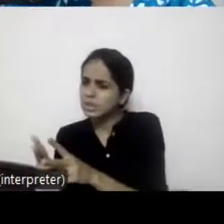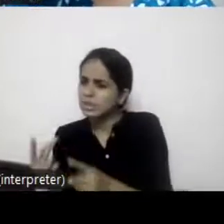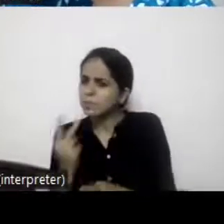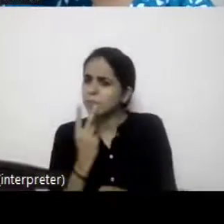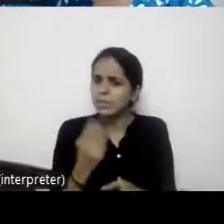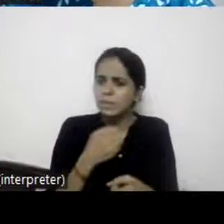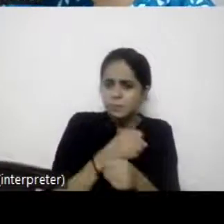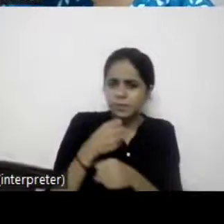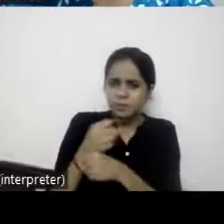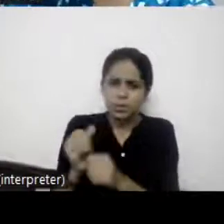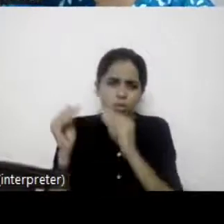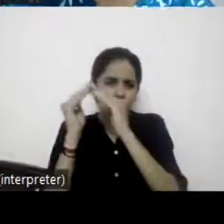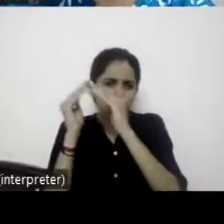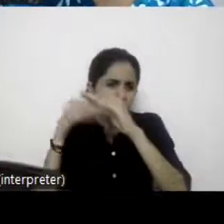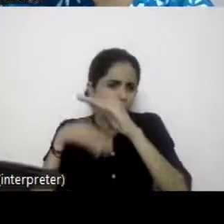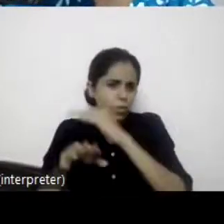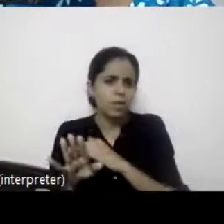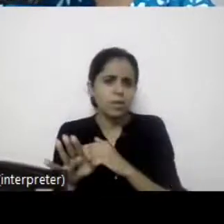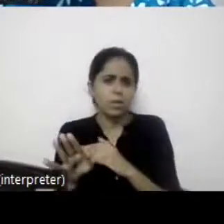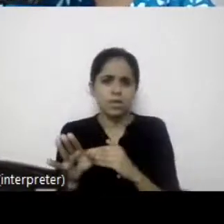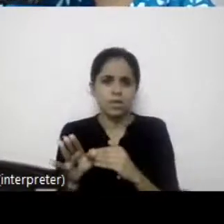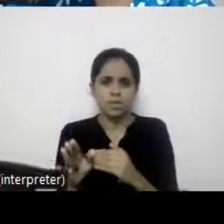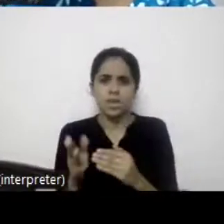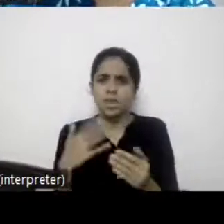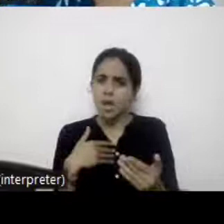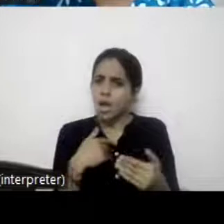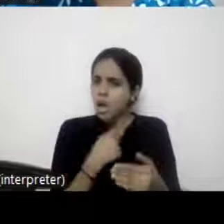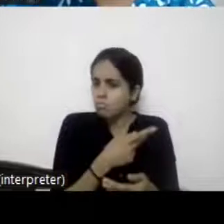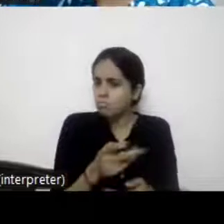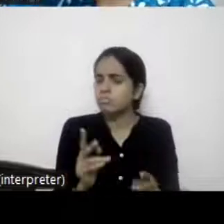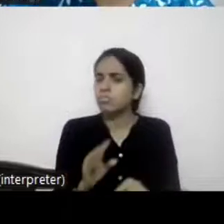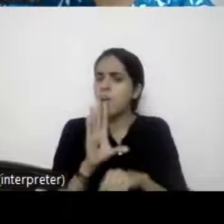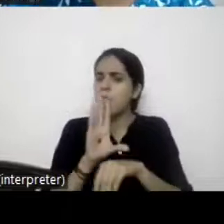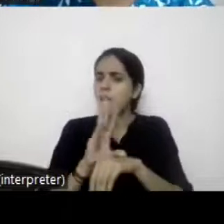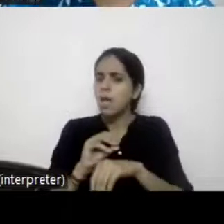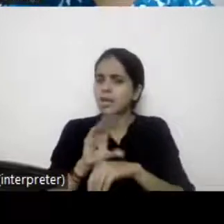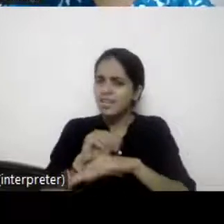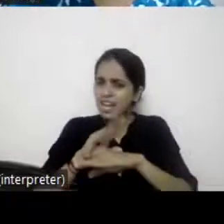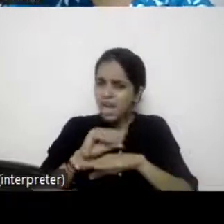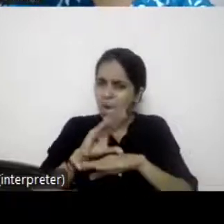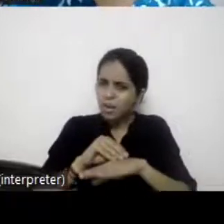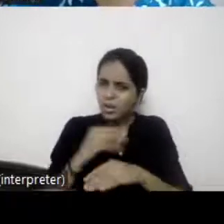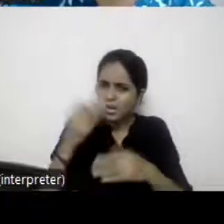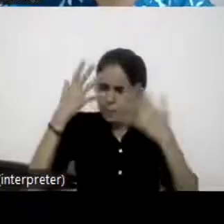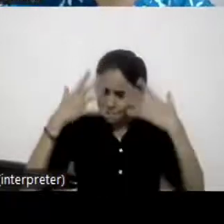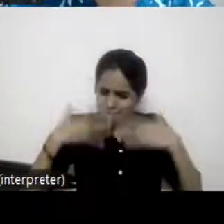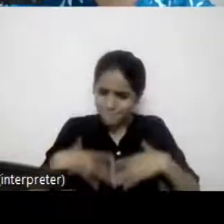want you all to go home with. And are we all temporarily able-bodied?